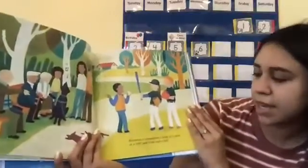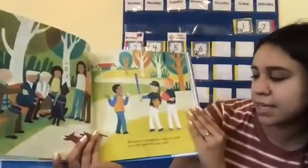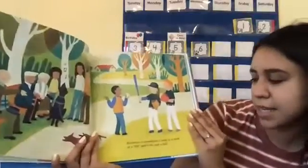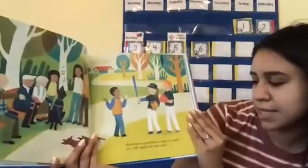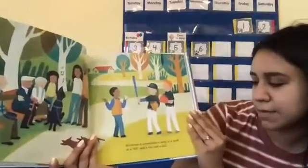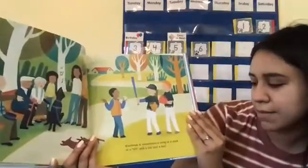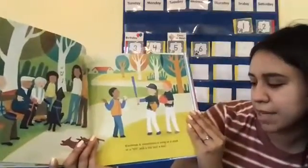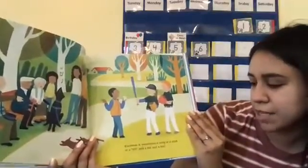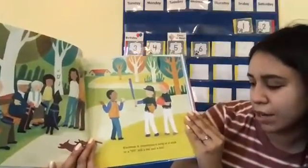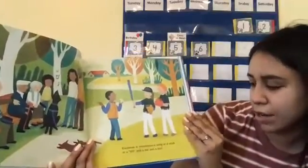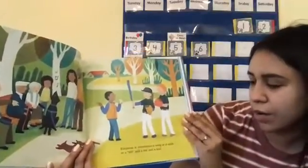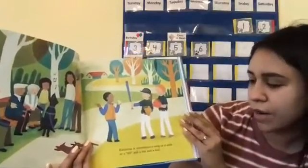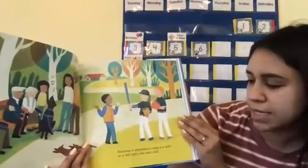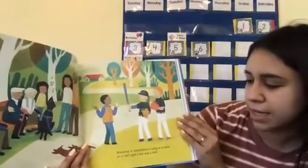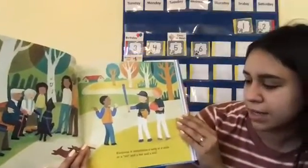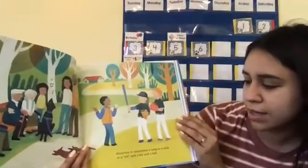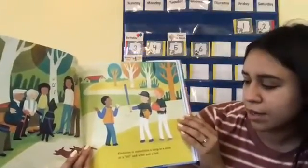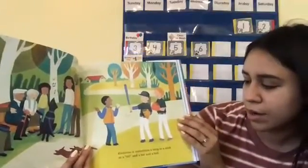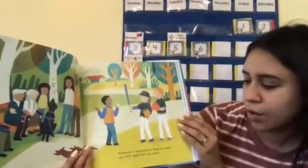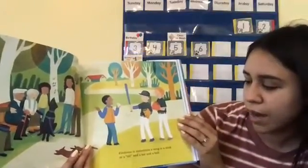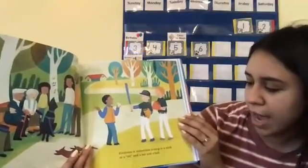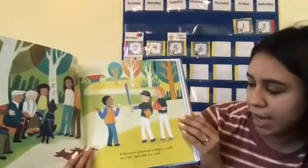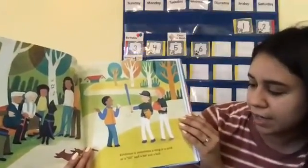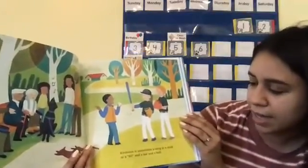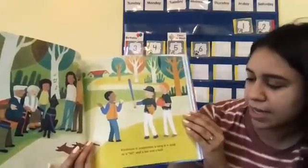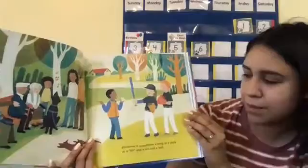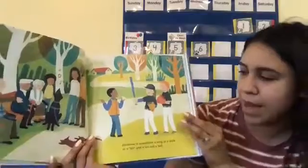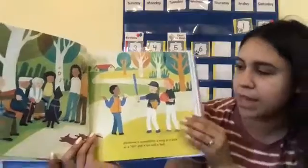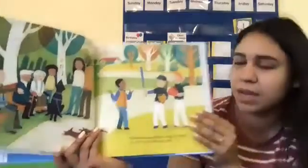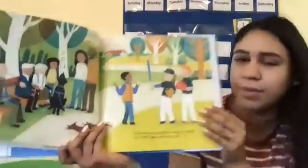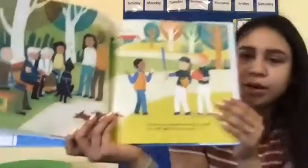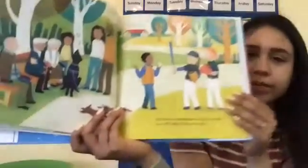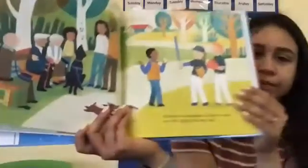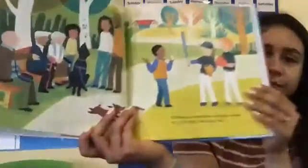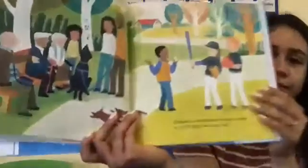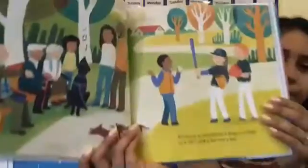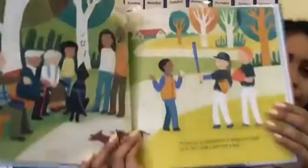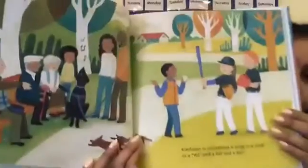Kindness is sometimes a song or a stick or a high and a bat and a ball.